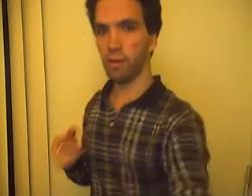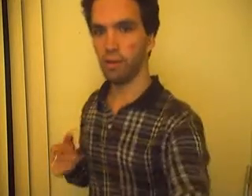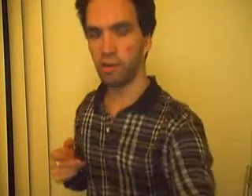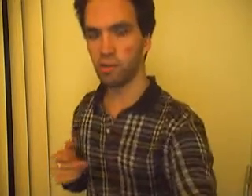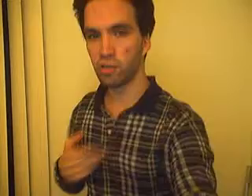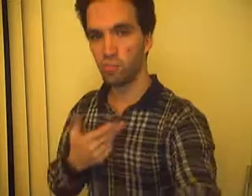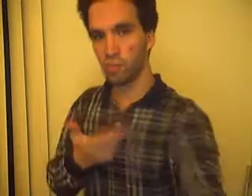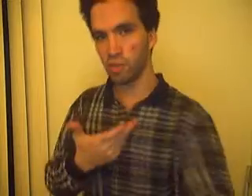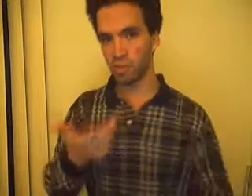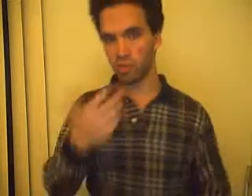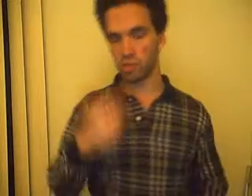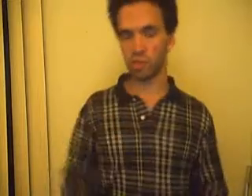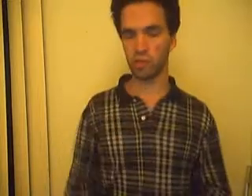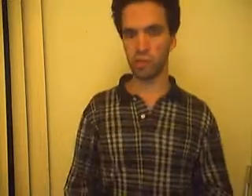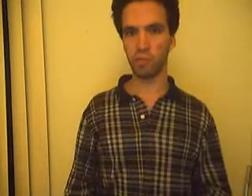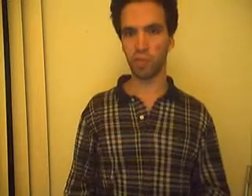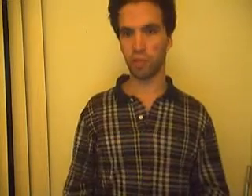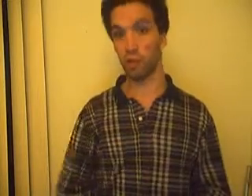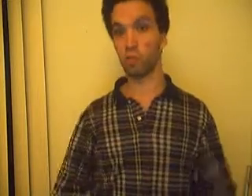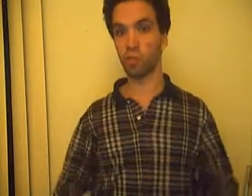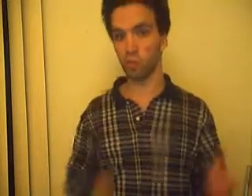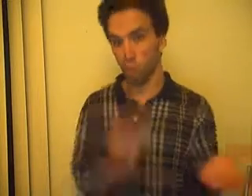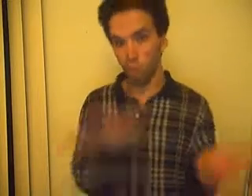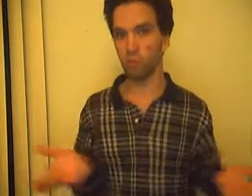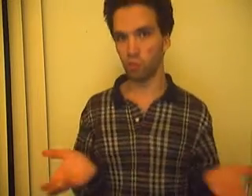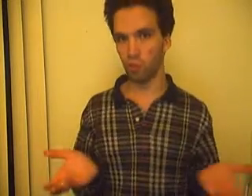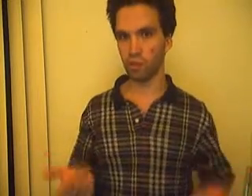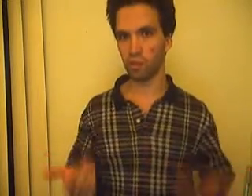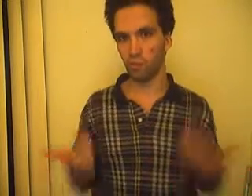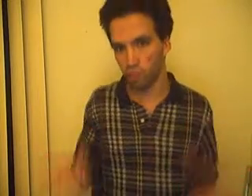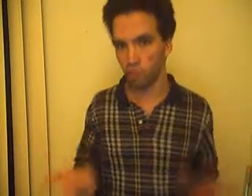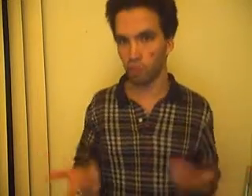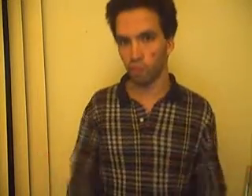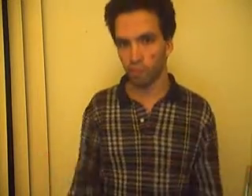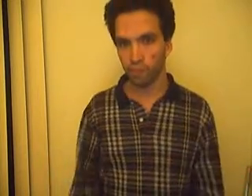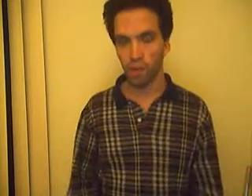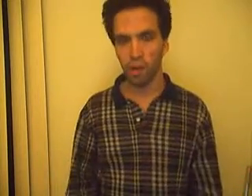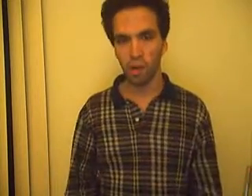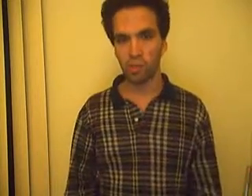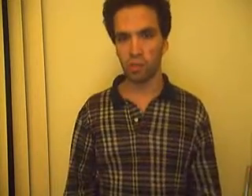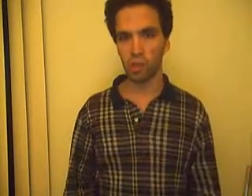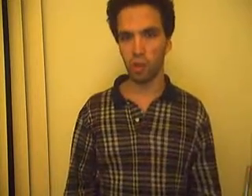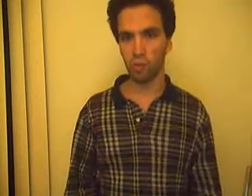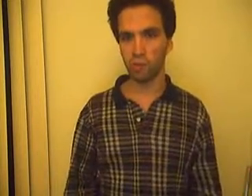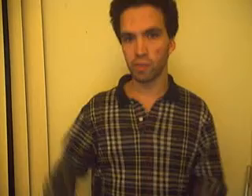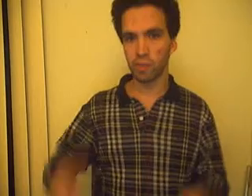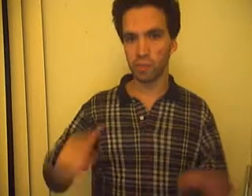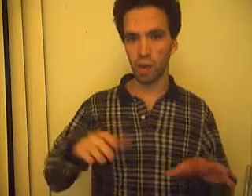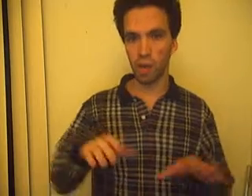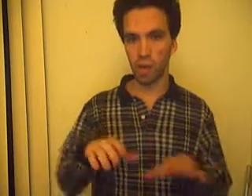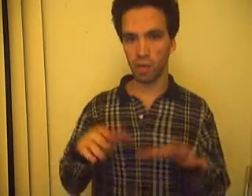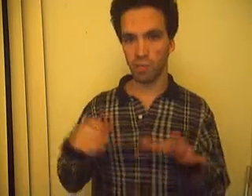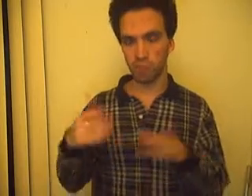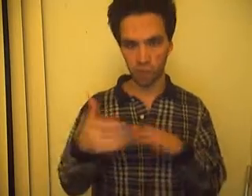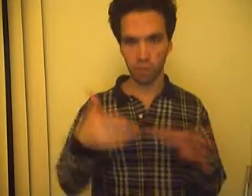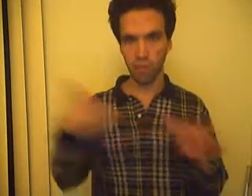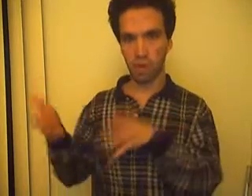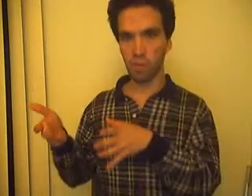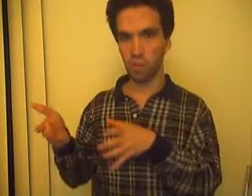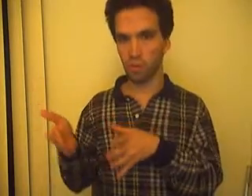there's an implicit subject there, which is who was doing it, we two. So since I've talked about a couple other